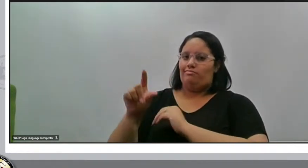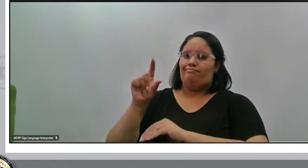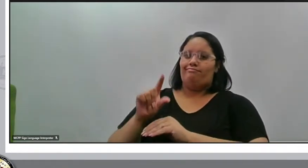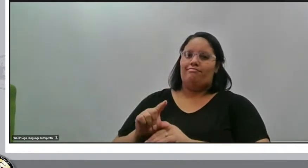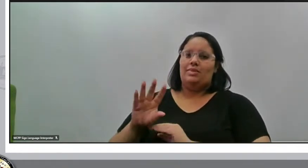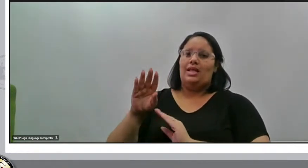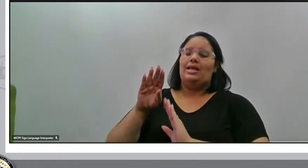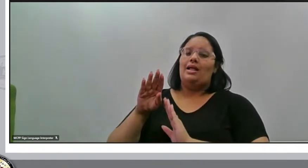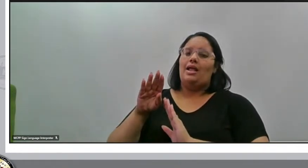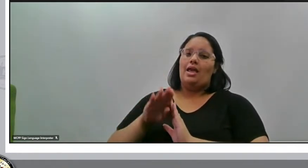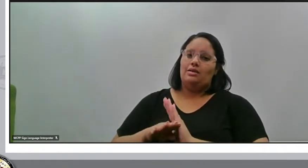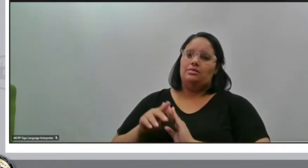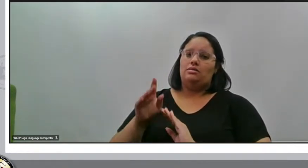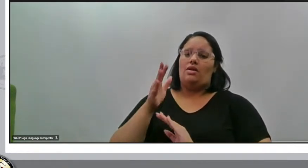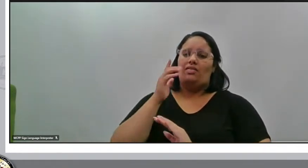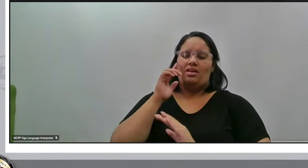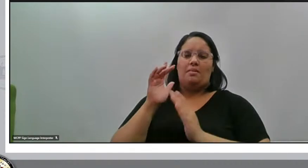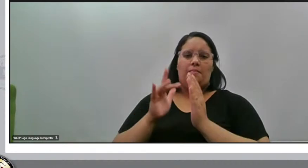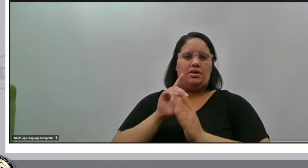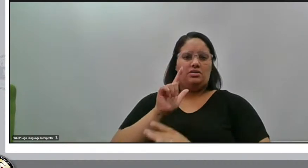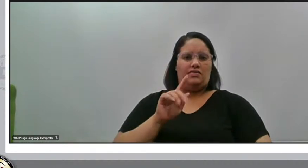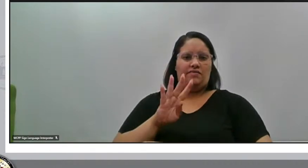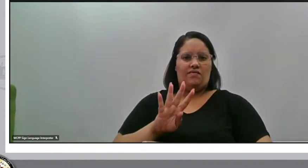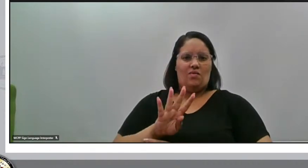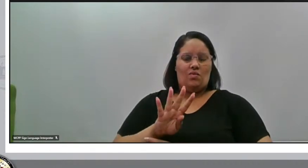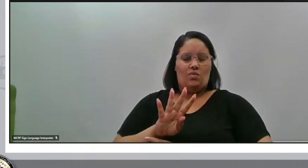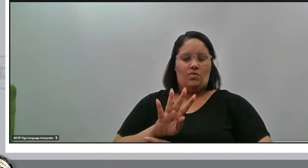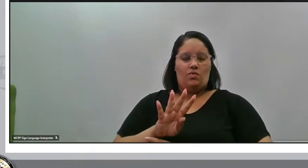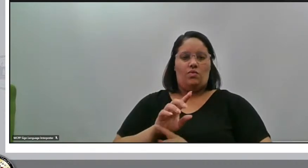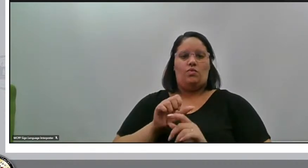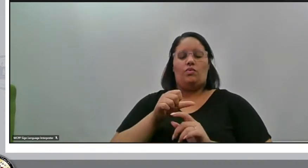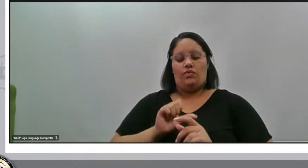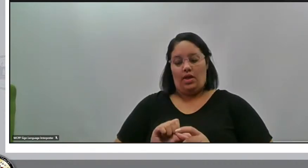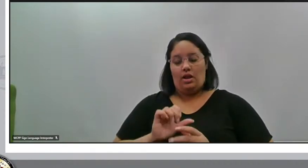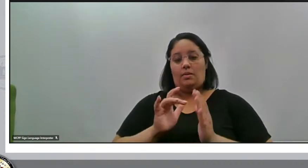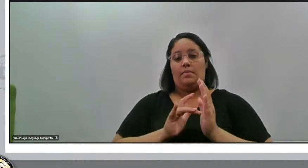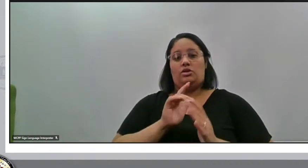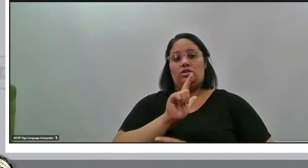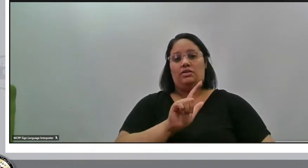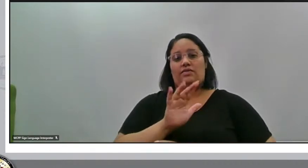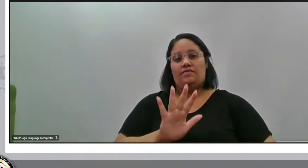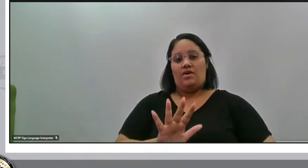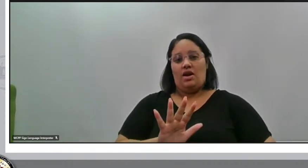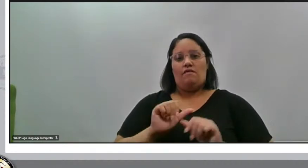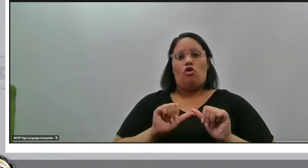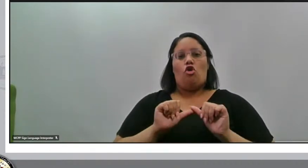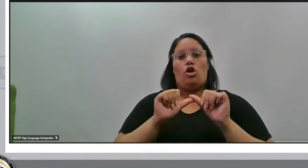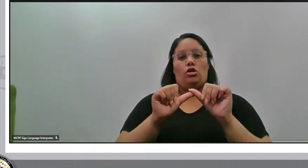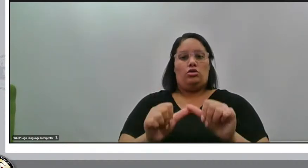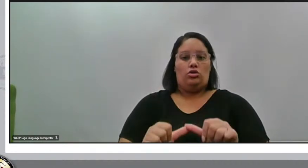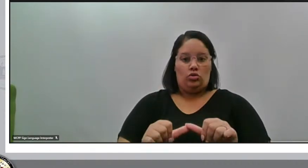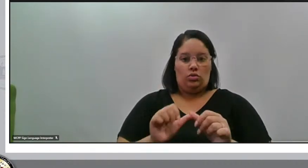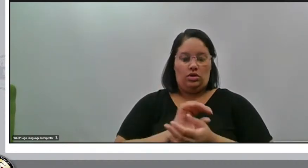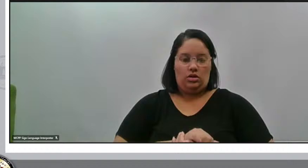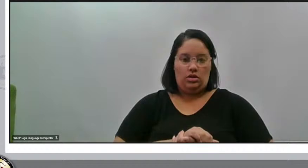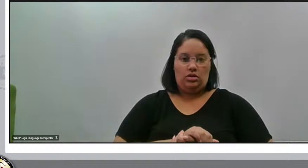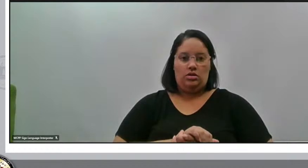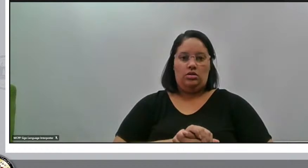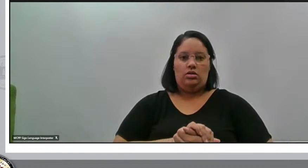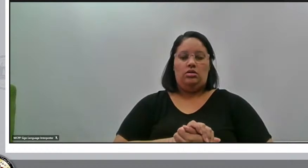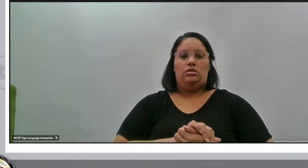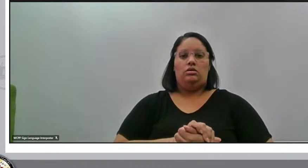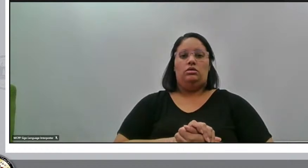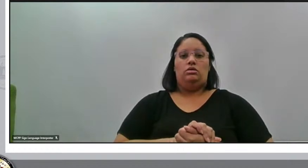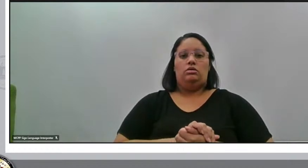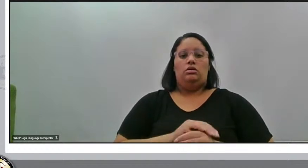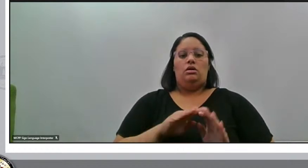was on page 74, the decrease. Then on page 75, continuing, in the particular